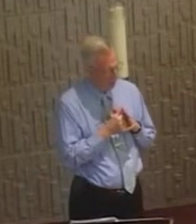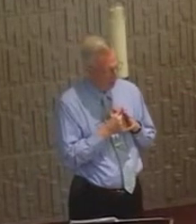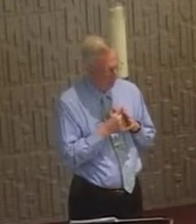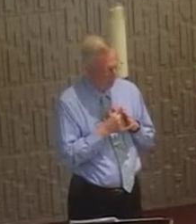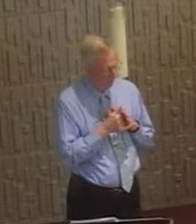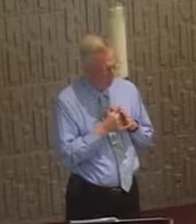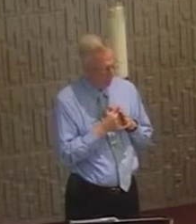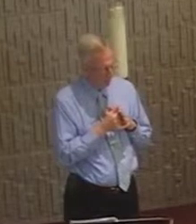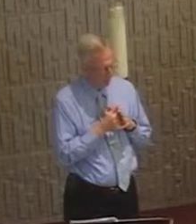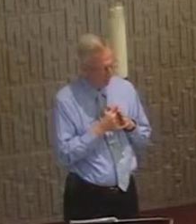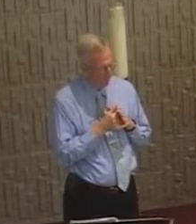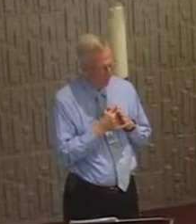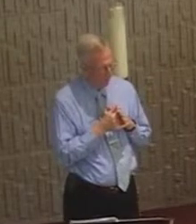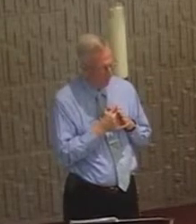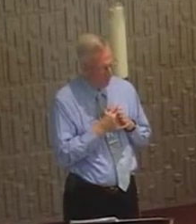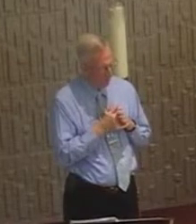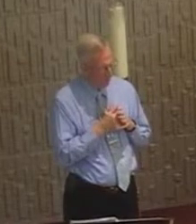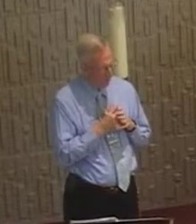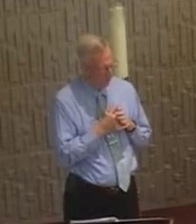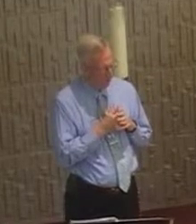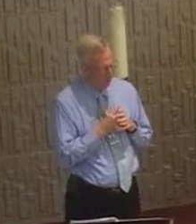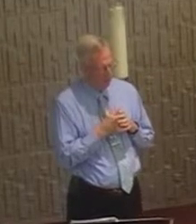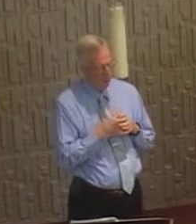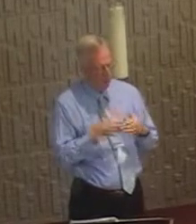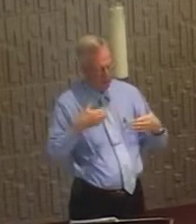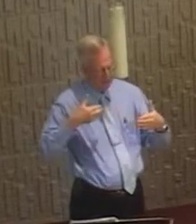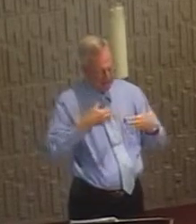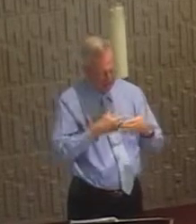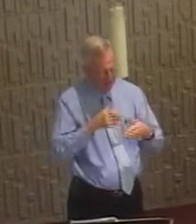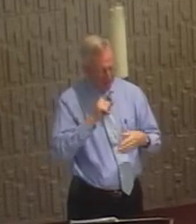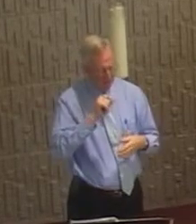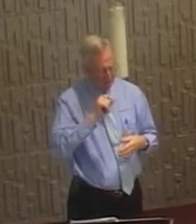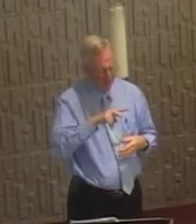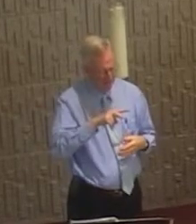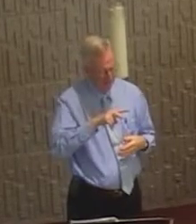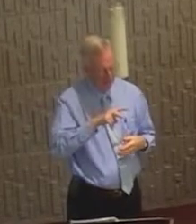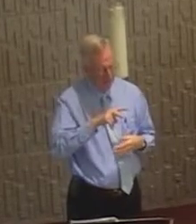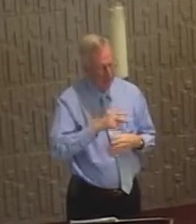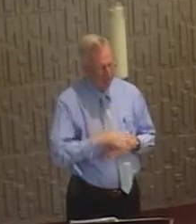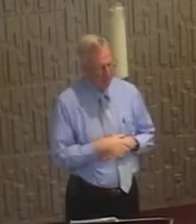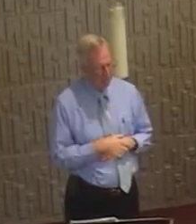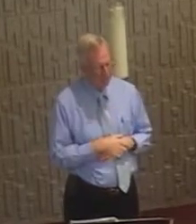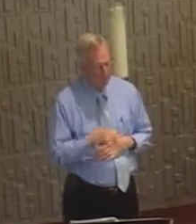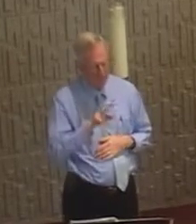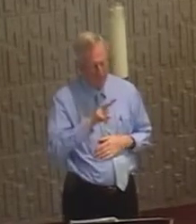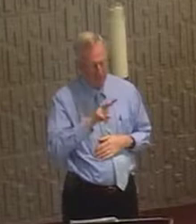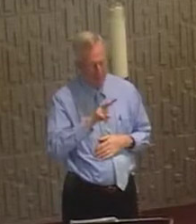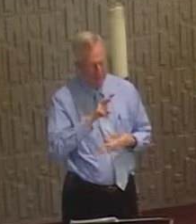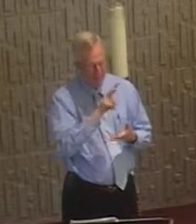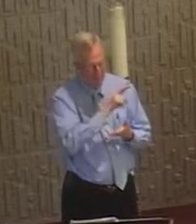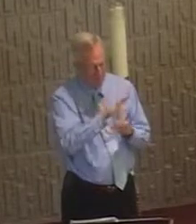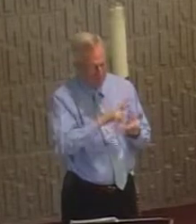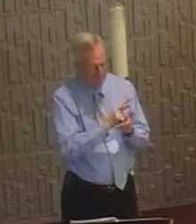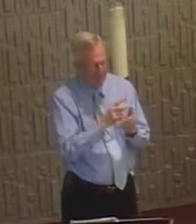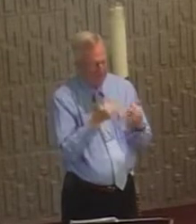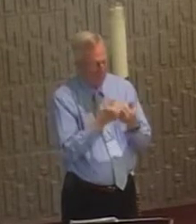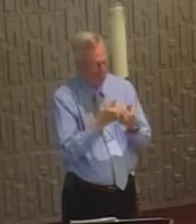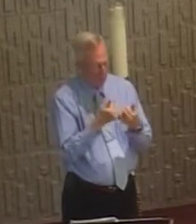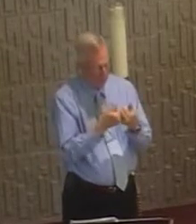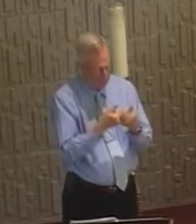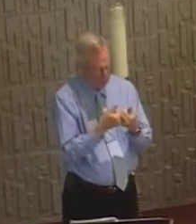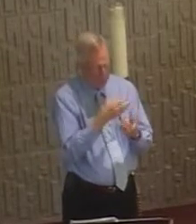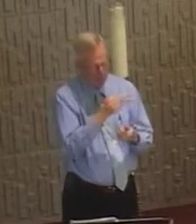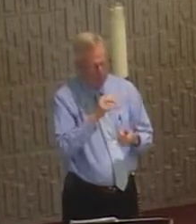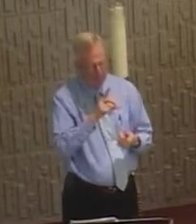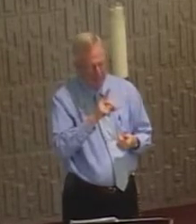of that flat panel TV, there was not one but two of the state-of-the-art, top-of-the-line video gaming consoles and a DVD